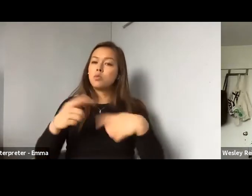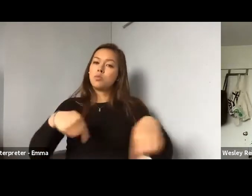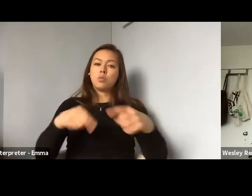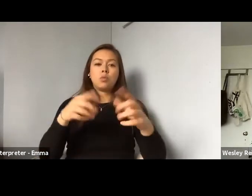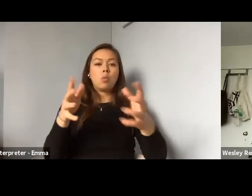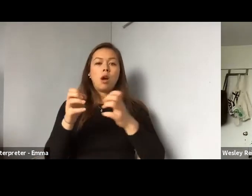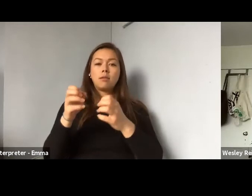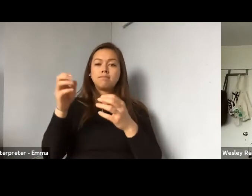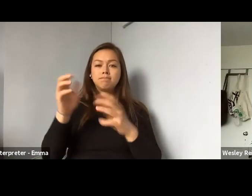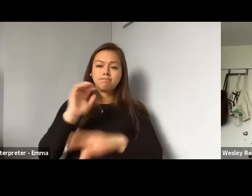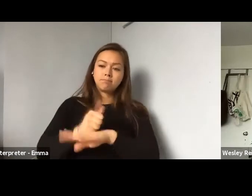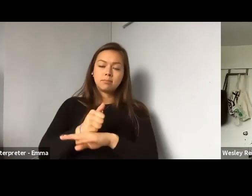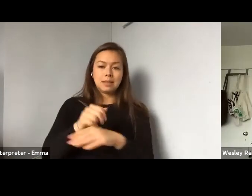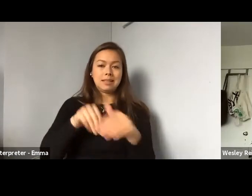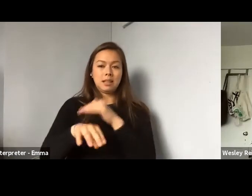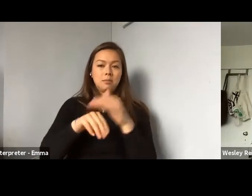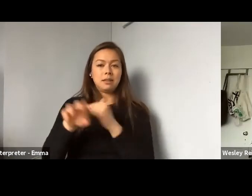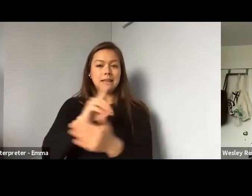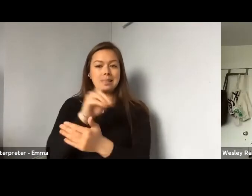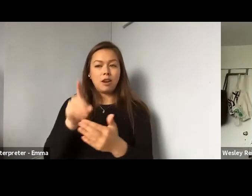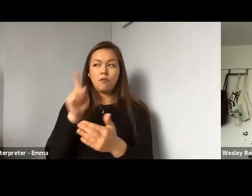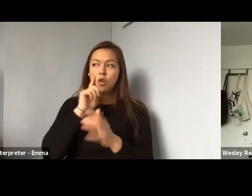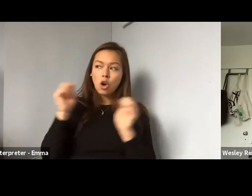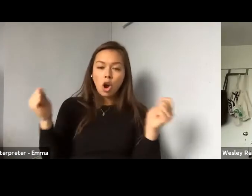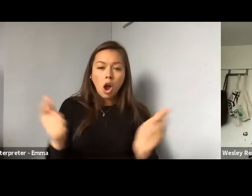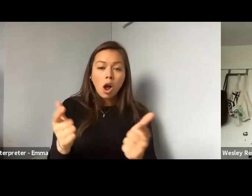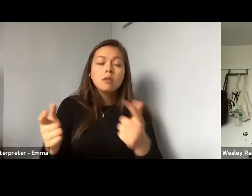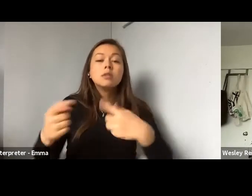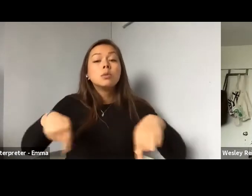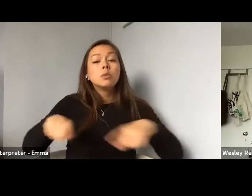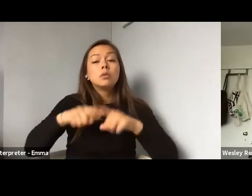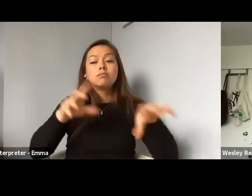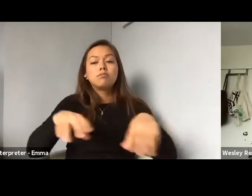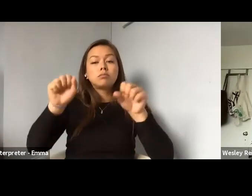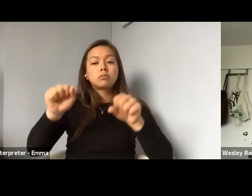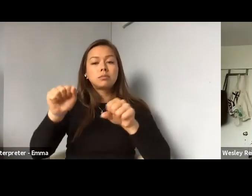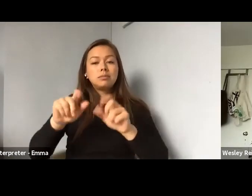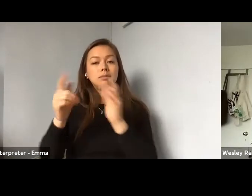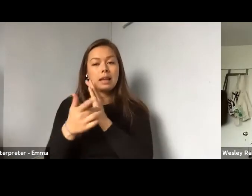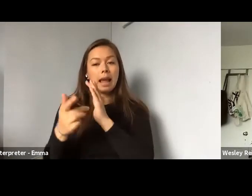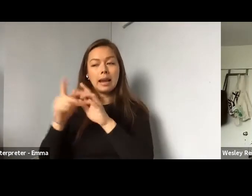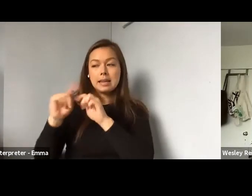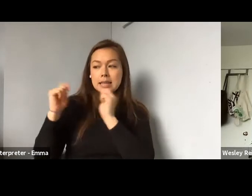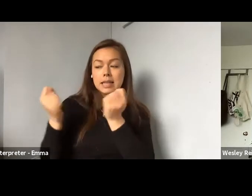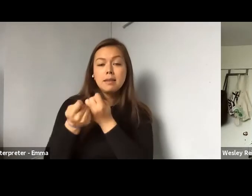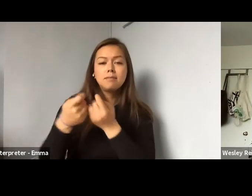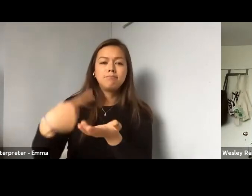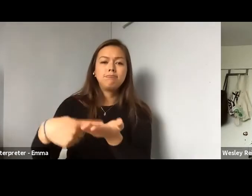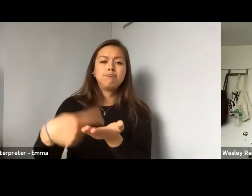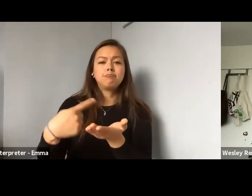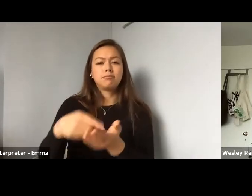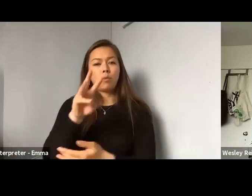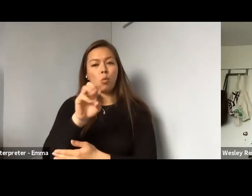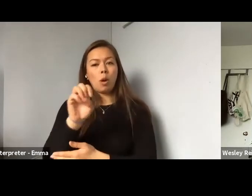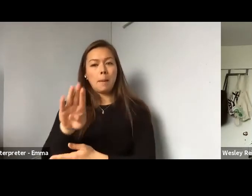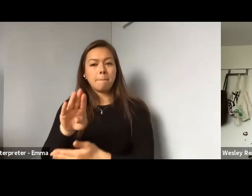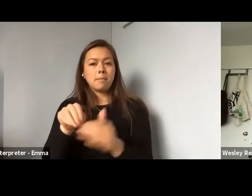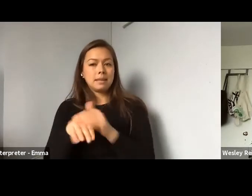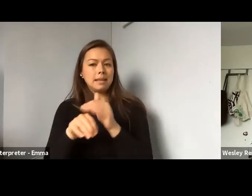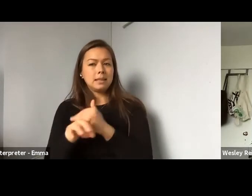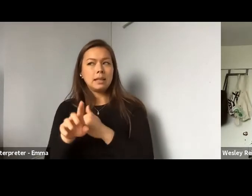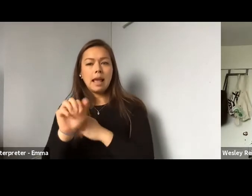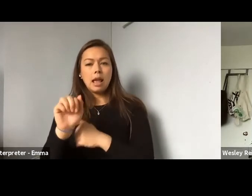web developers and our tech team to speak about AODA standards and web accessibility. We worked with our comms team to pick proper text